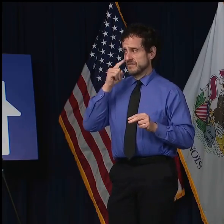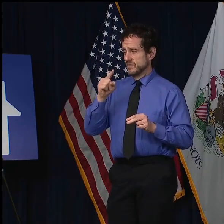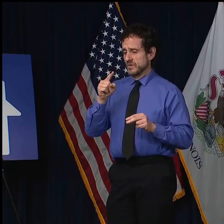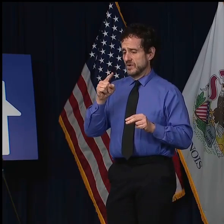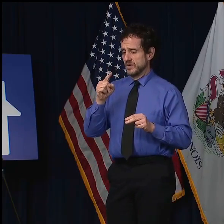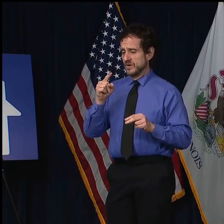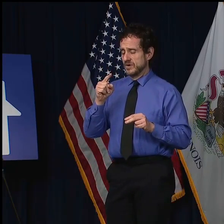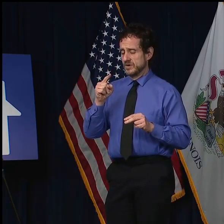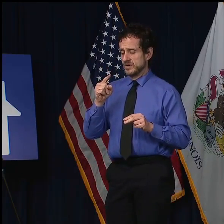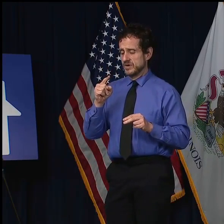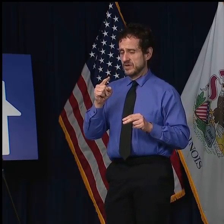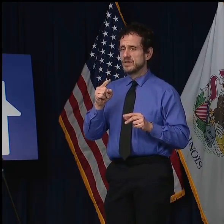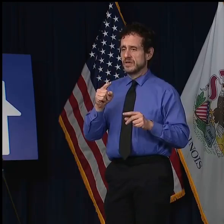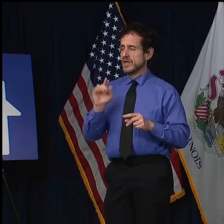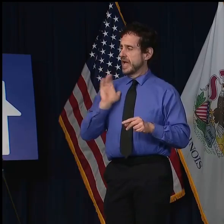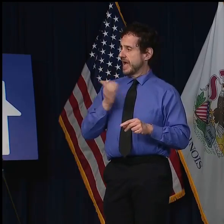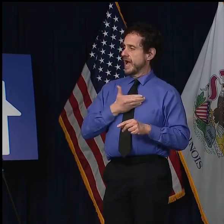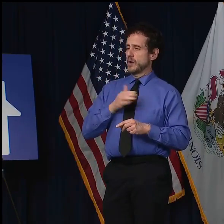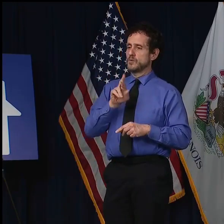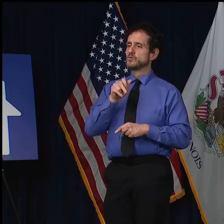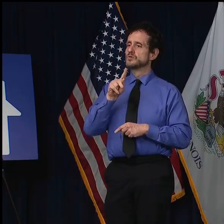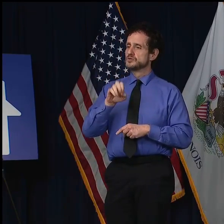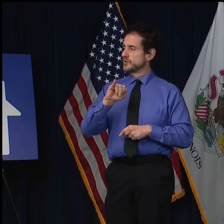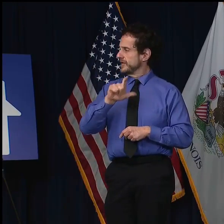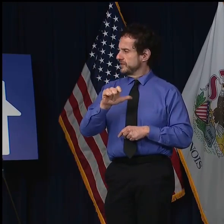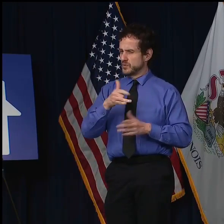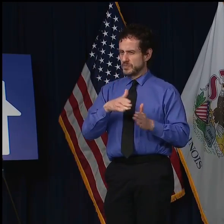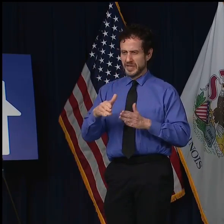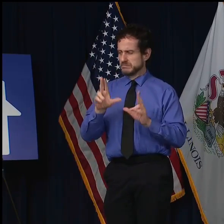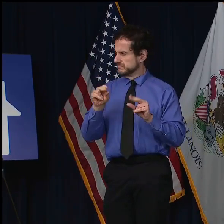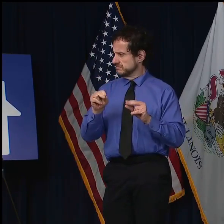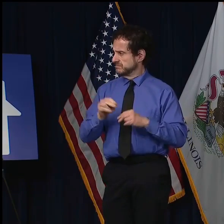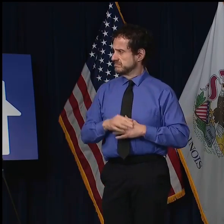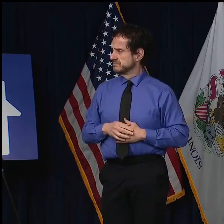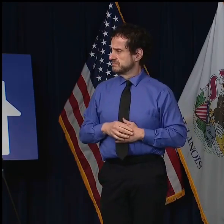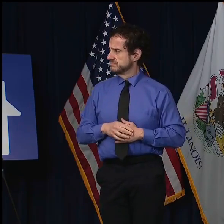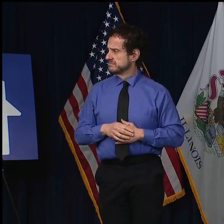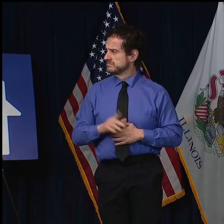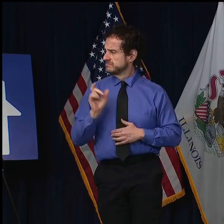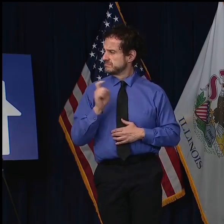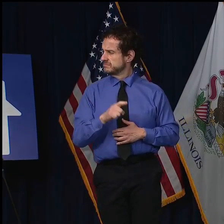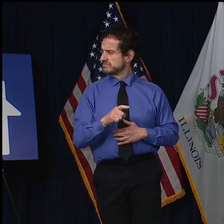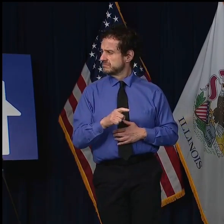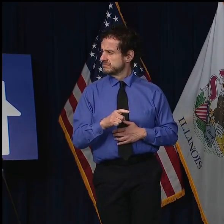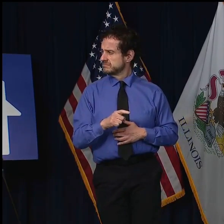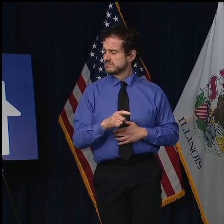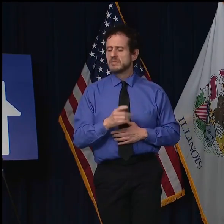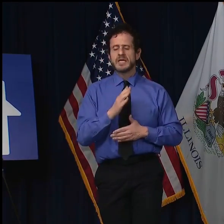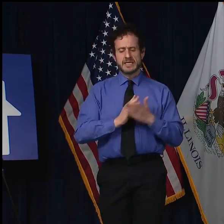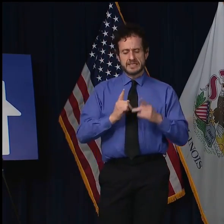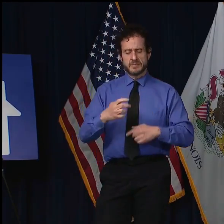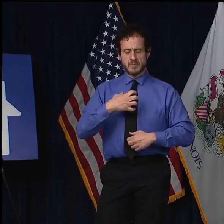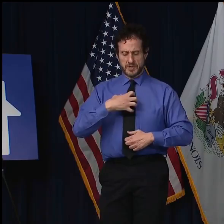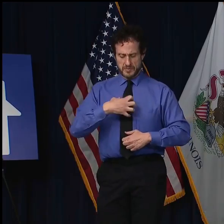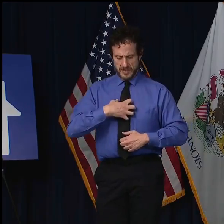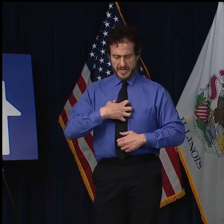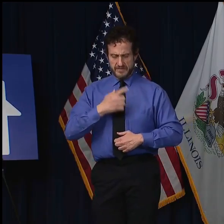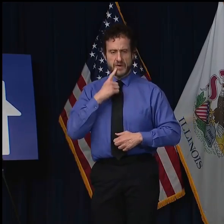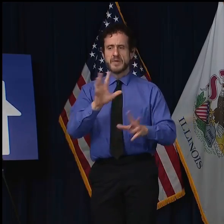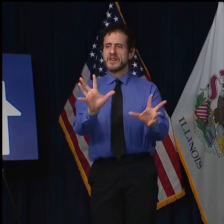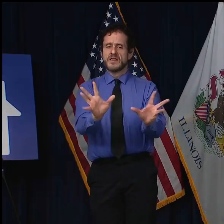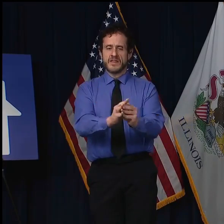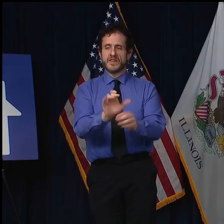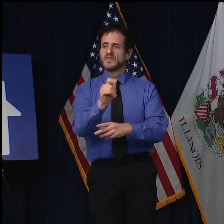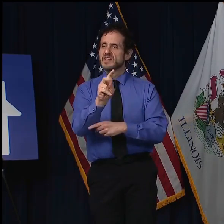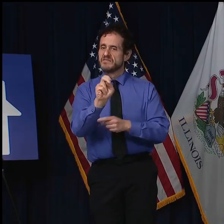the Restore Illinois plan. Greg Hines at Cranes, would you respond to complaints from the convention industry that putting